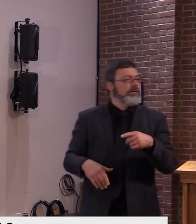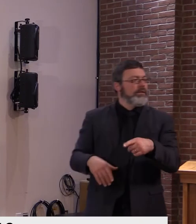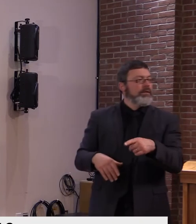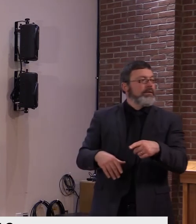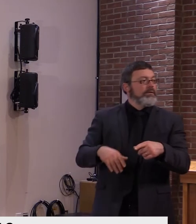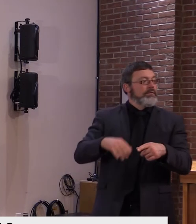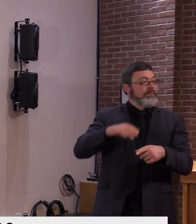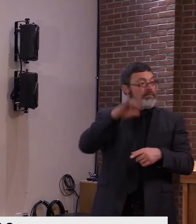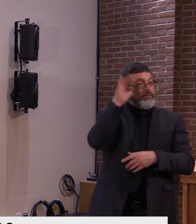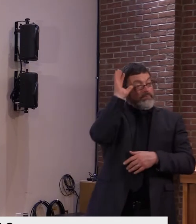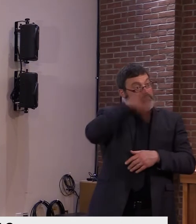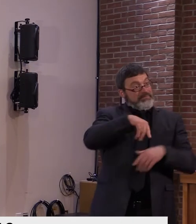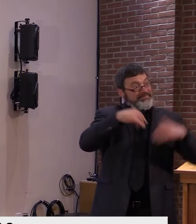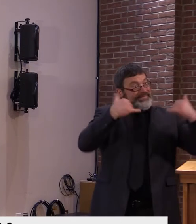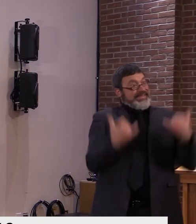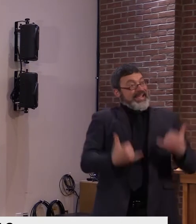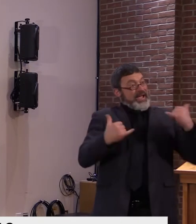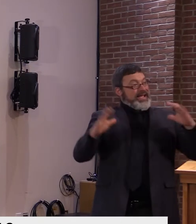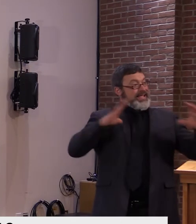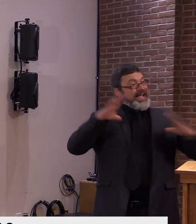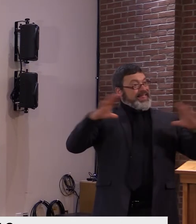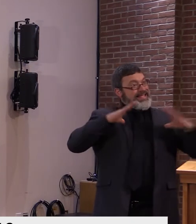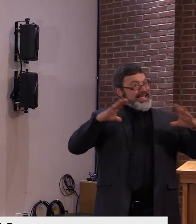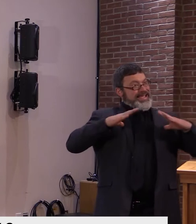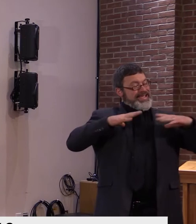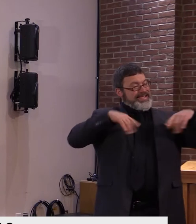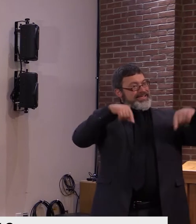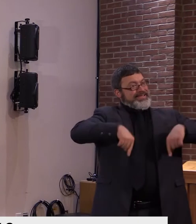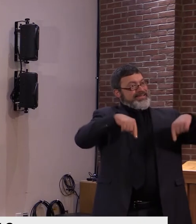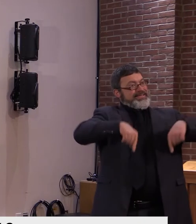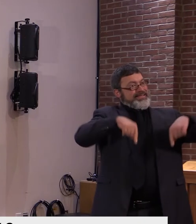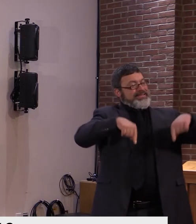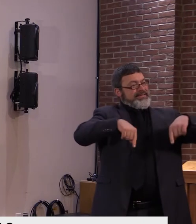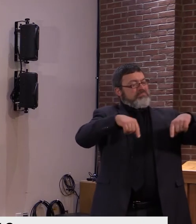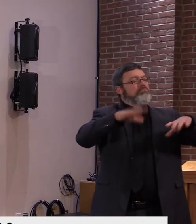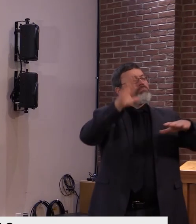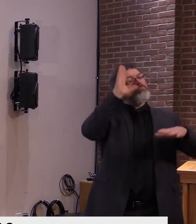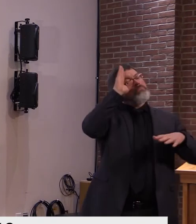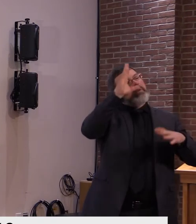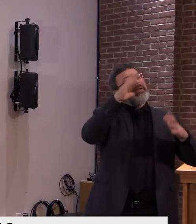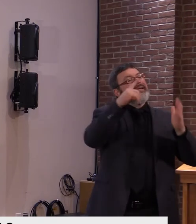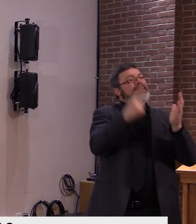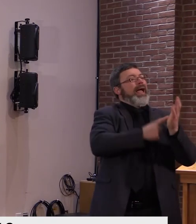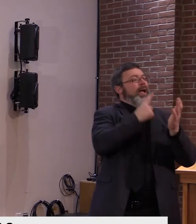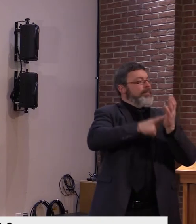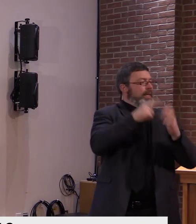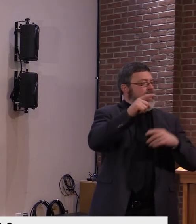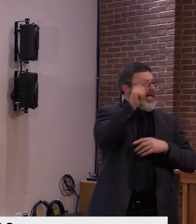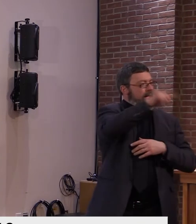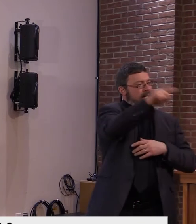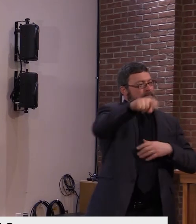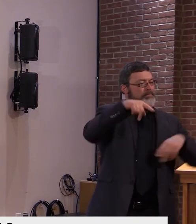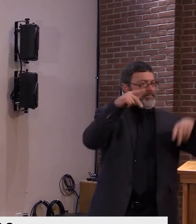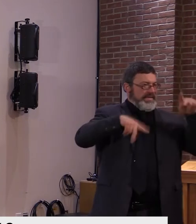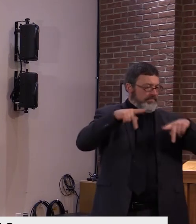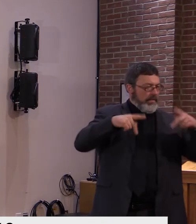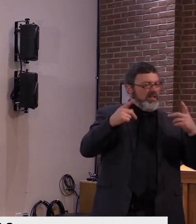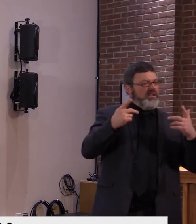sure. What is the holiday season? People get depressed anyway, and now that they may not be able to go out as much, they can't visit with their extended